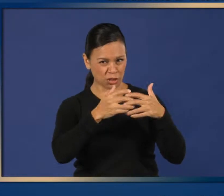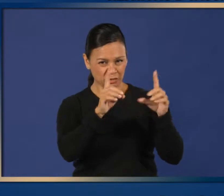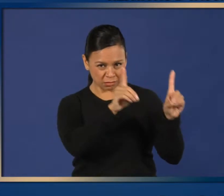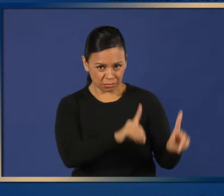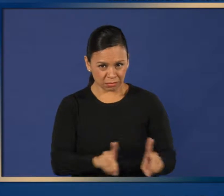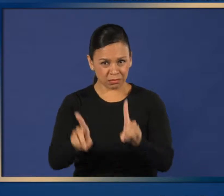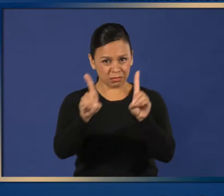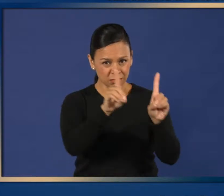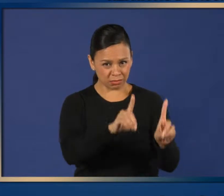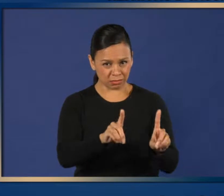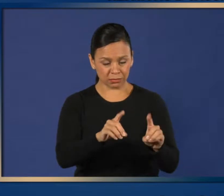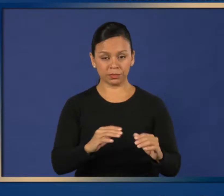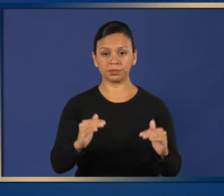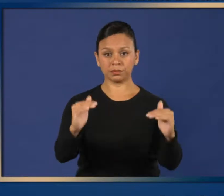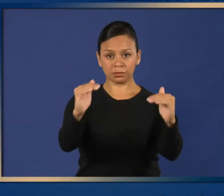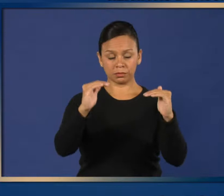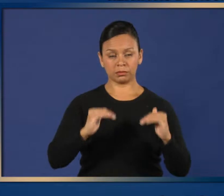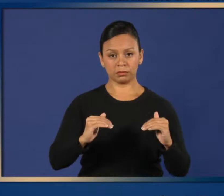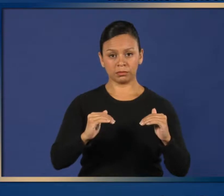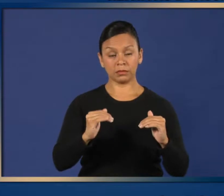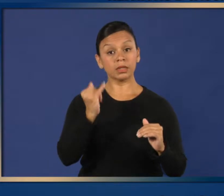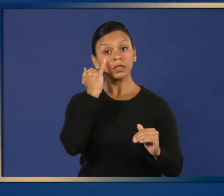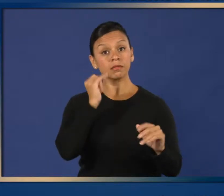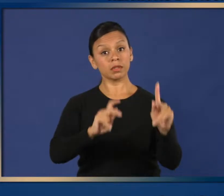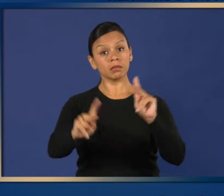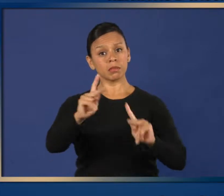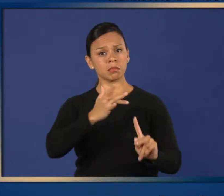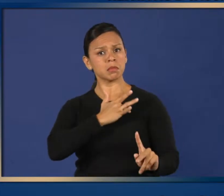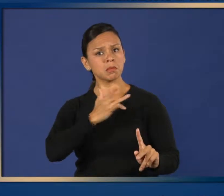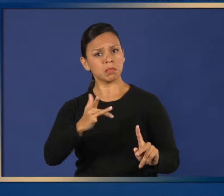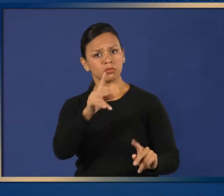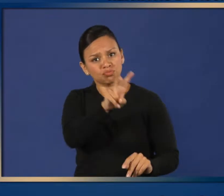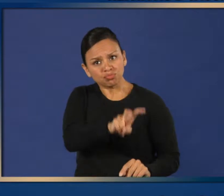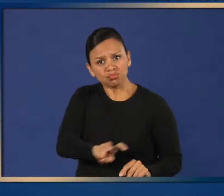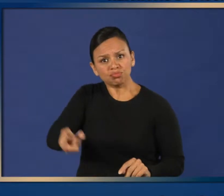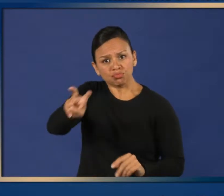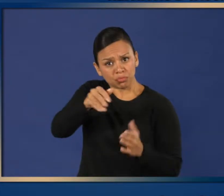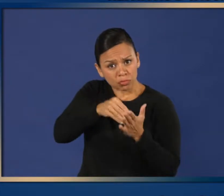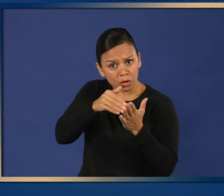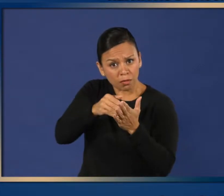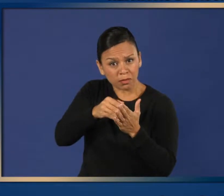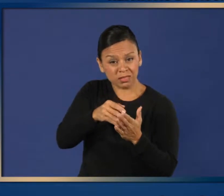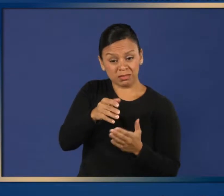people who travel to countries where hepatitis B is common,